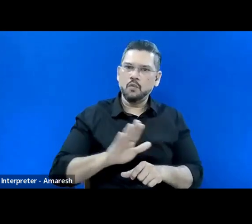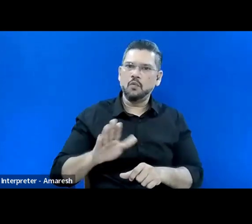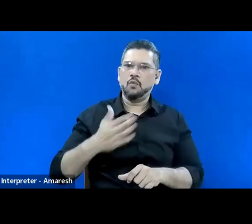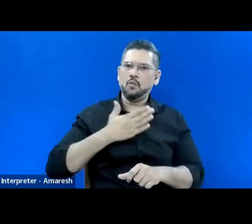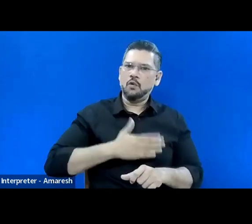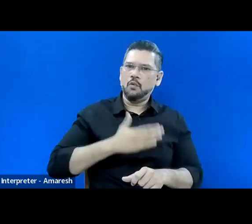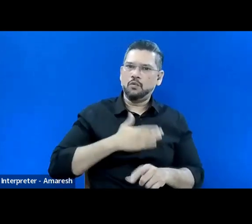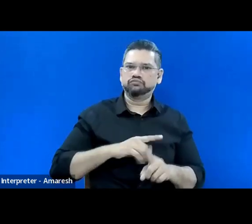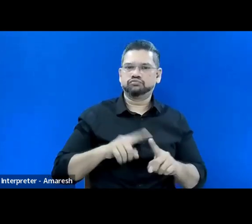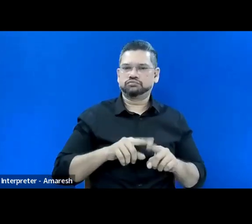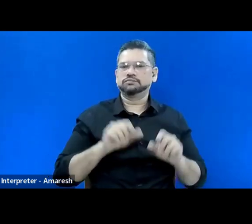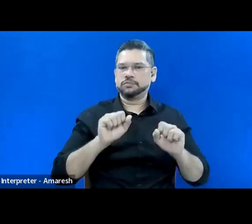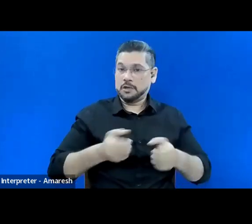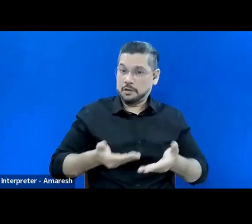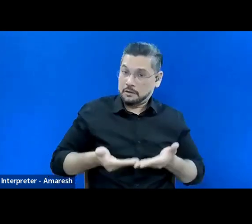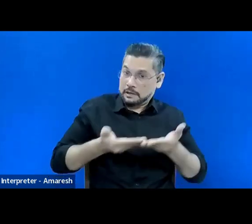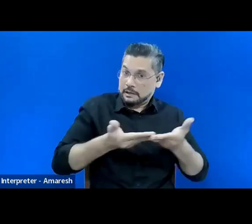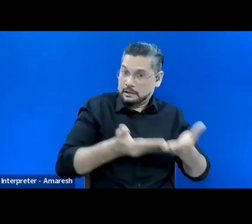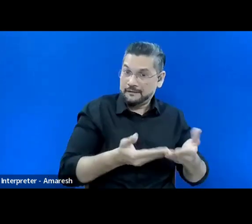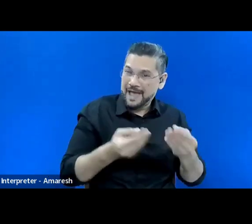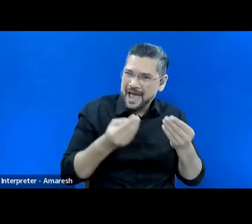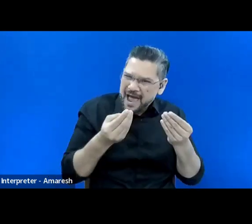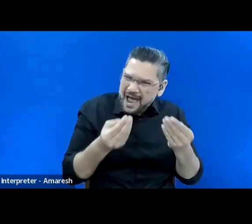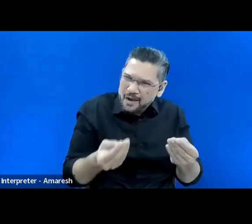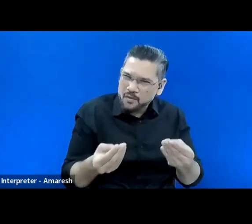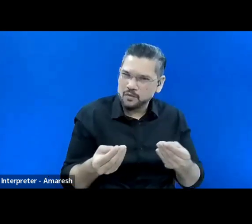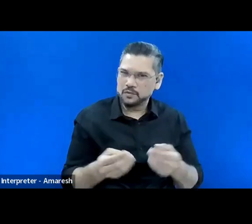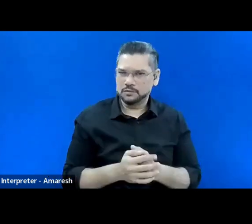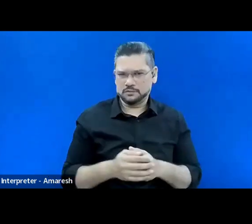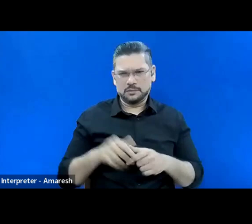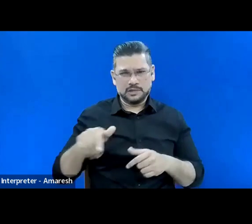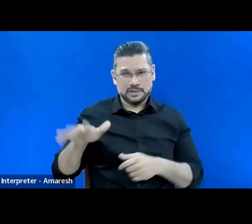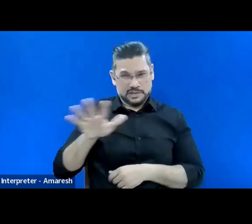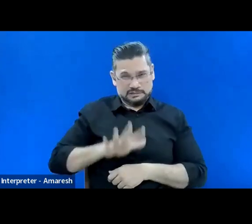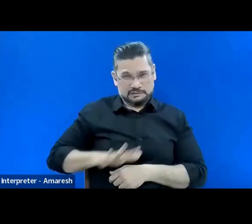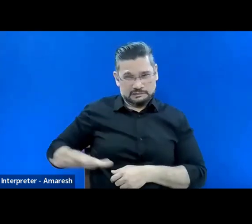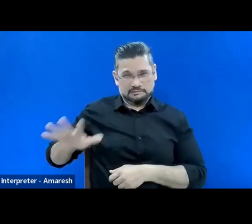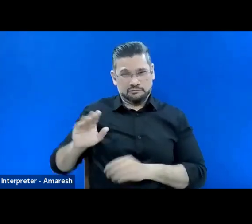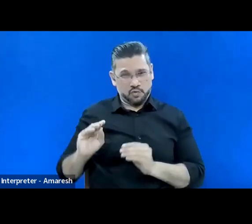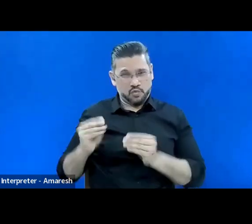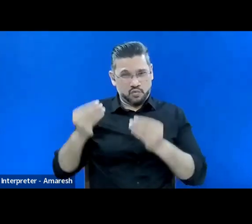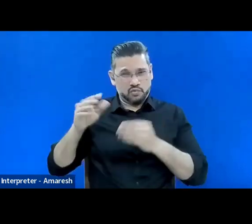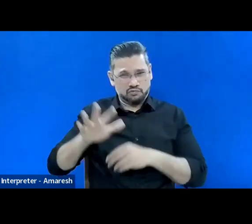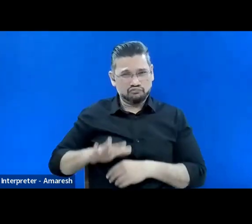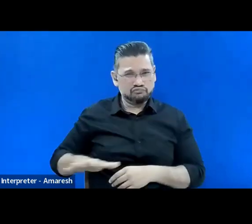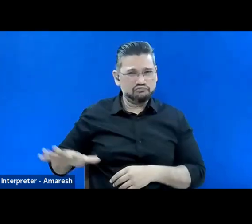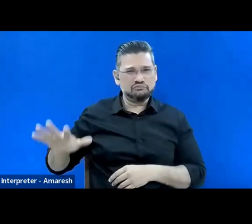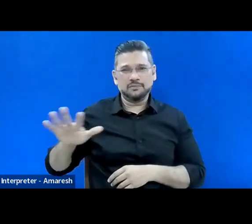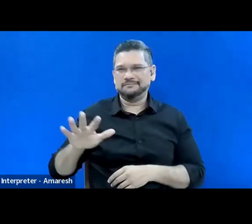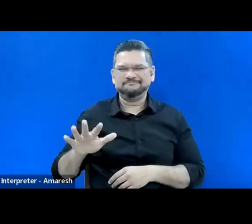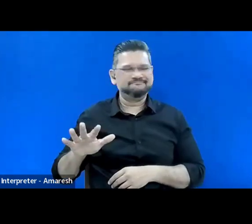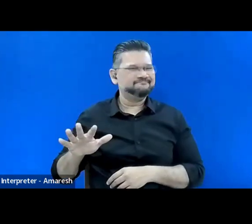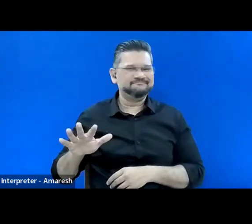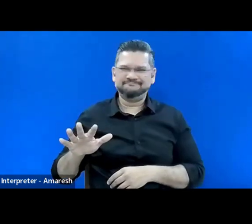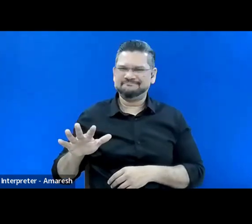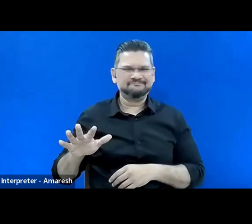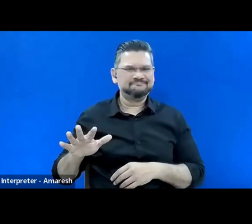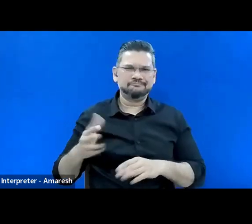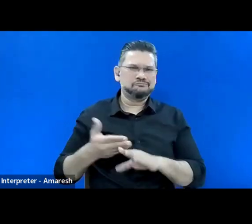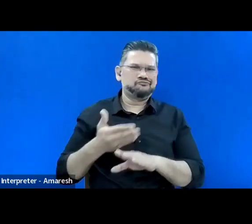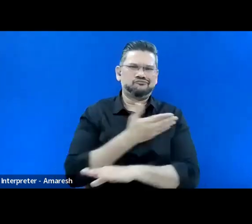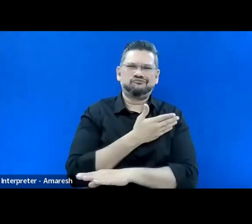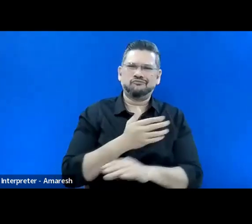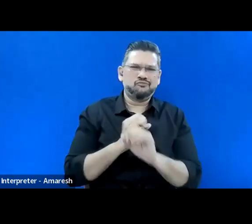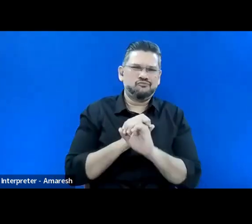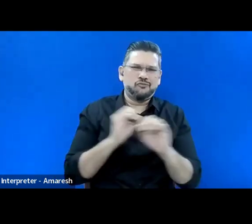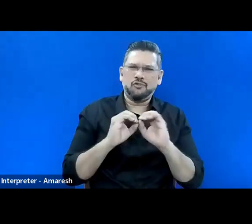for us, one of the major problems here for youths not being able, for us not having any organizations for youth movements or for